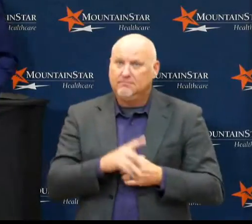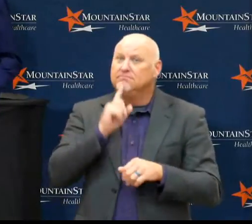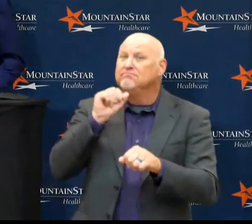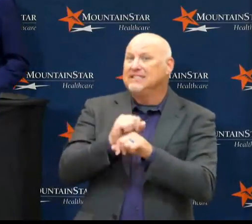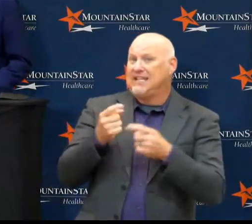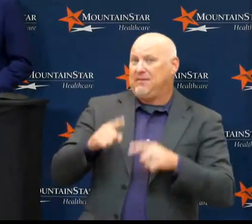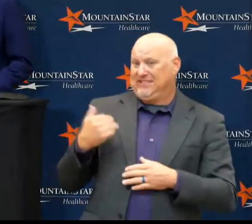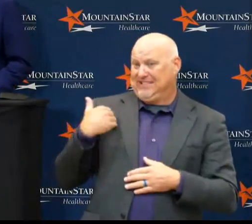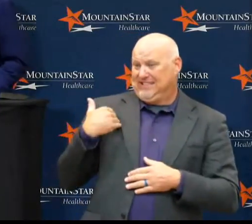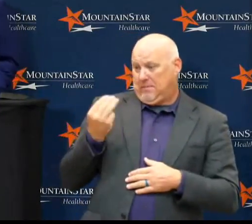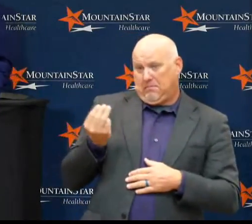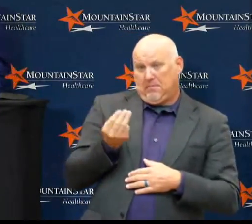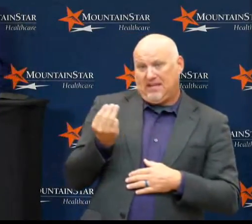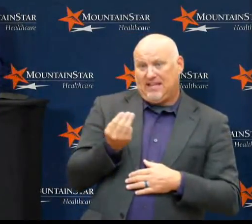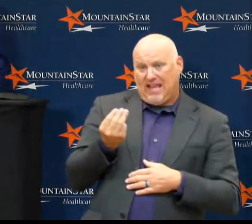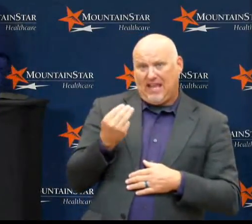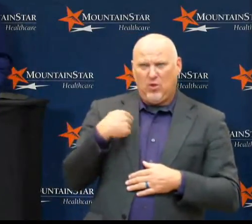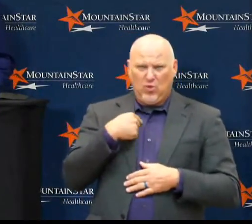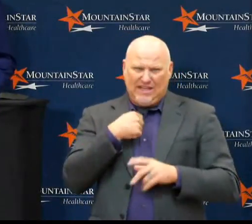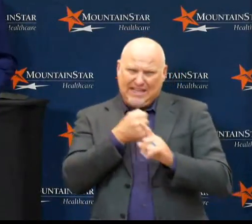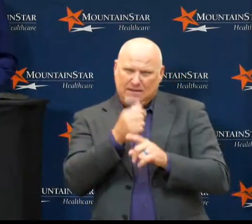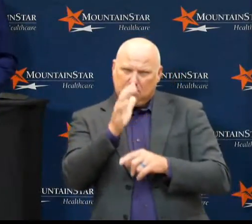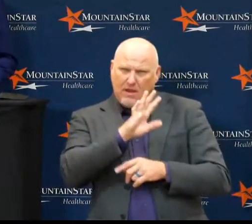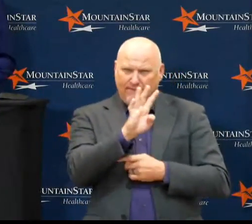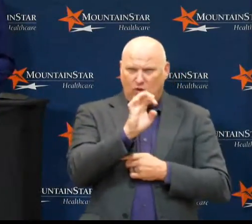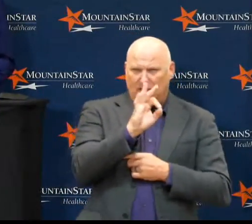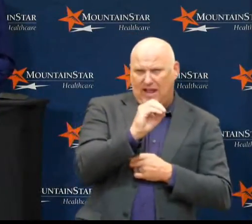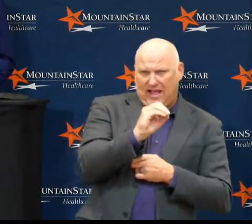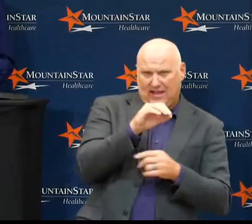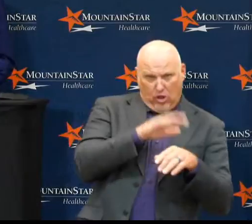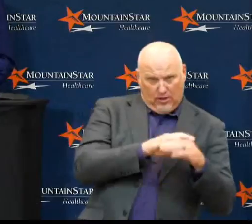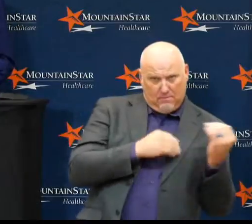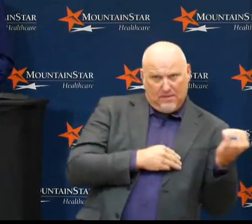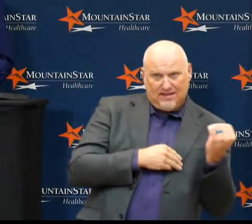790, 958, 1,215, and